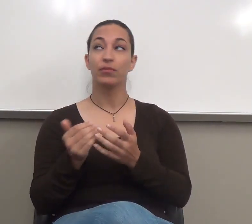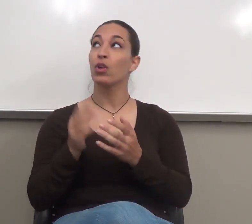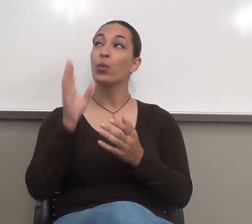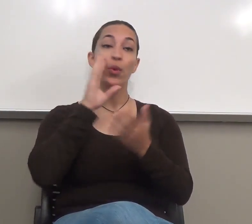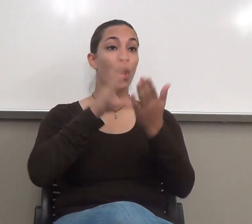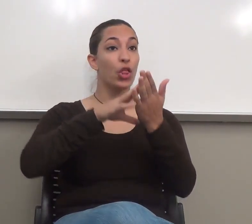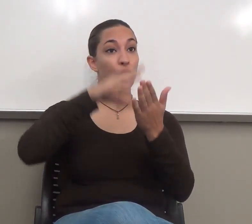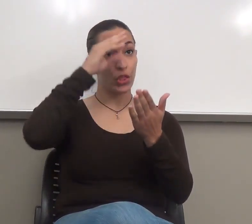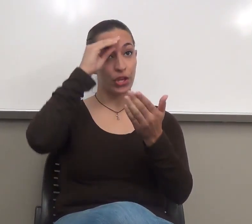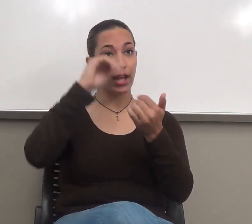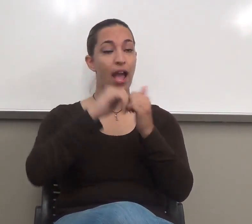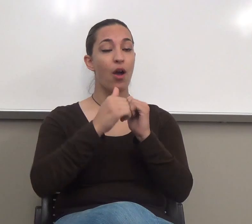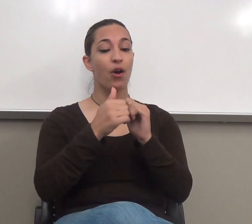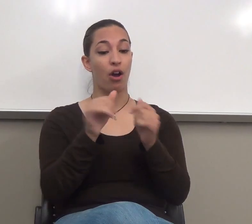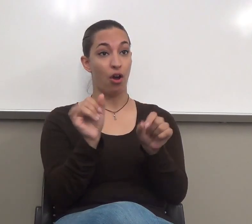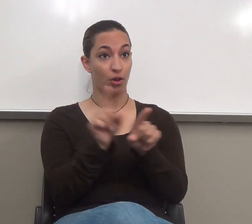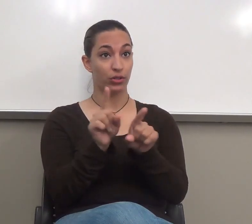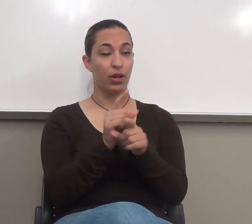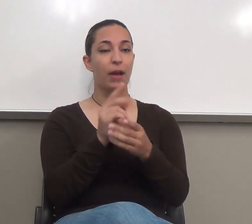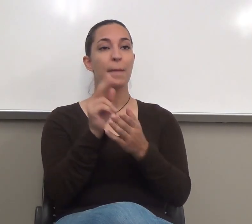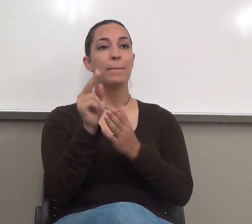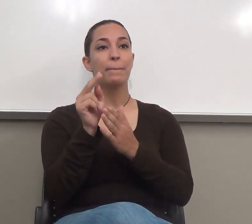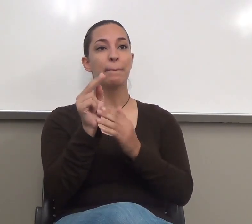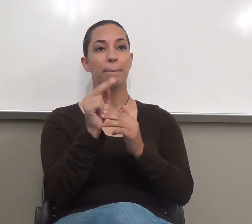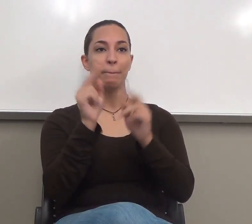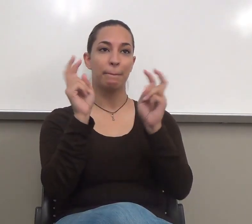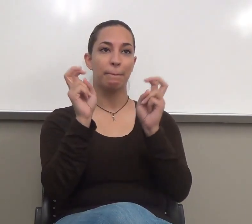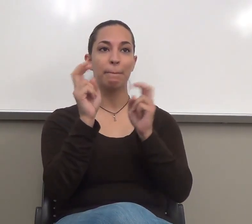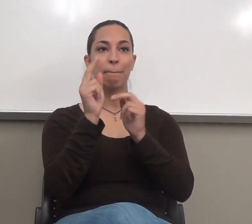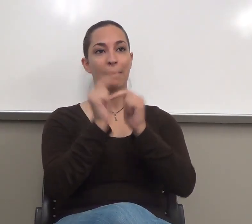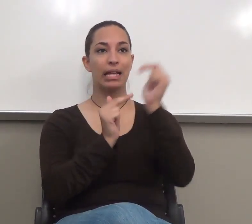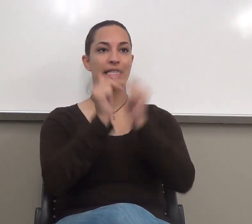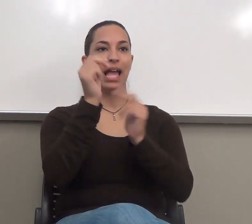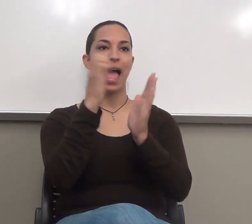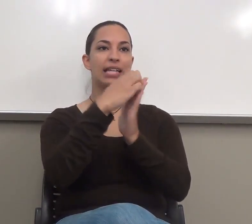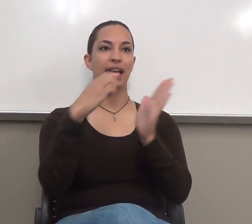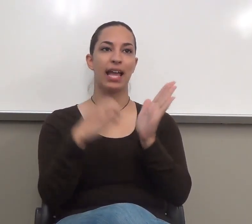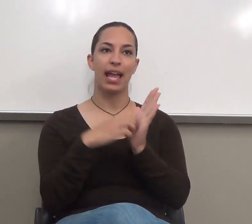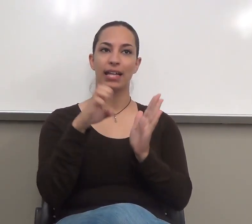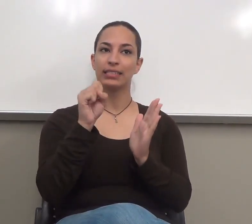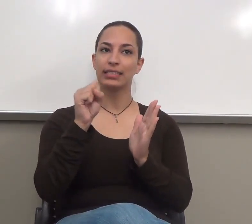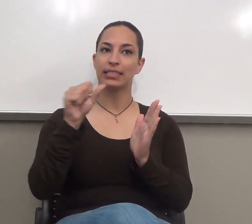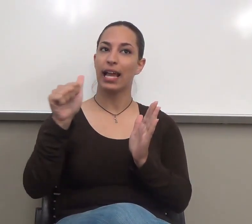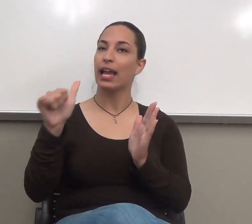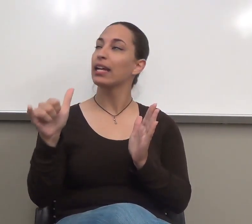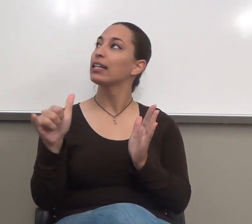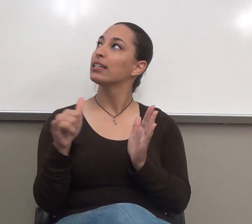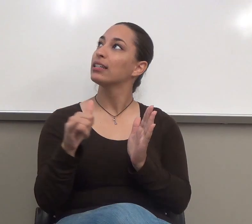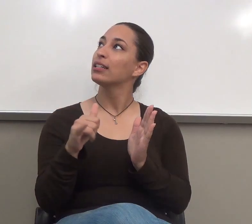great, okay? With academic writing, you do. Okay, we're going to learn